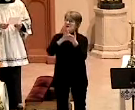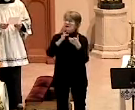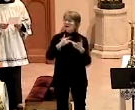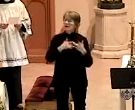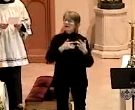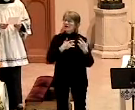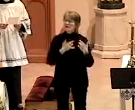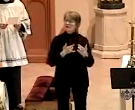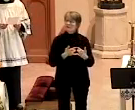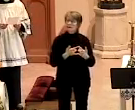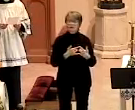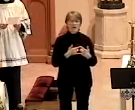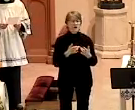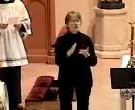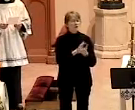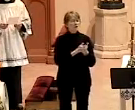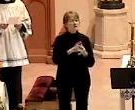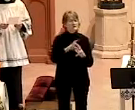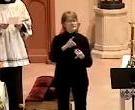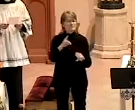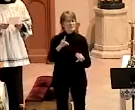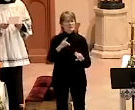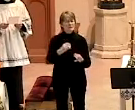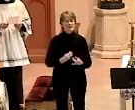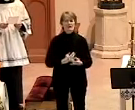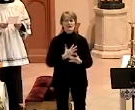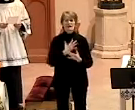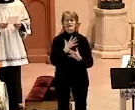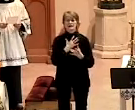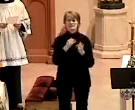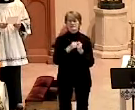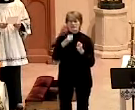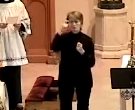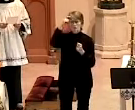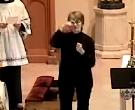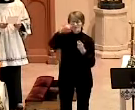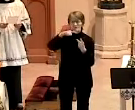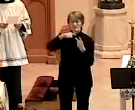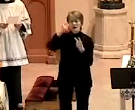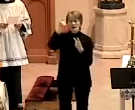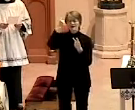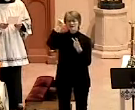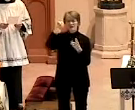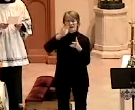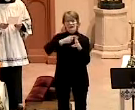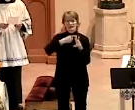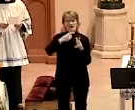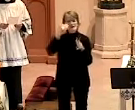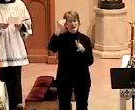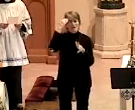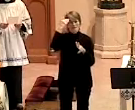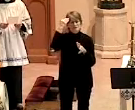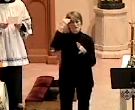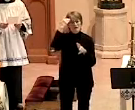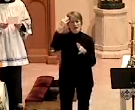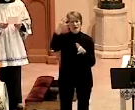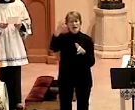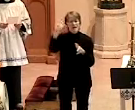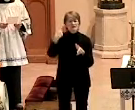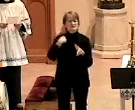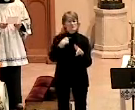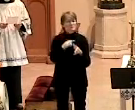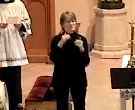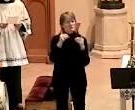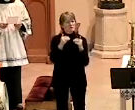Holy Spirit, enlighten us with your gifts of wisdom, understanding, and knowledge as